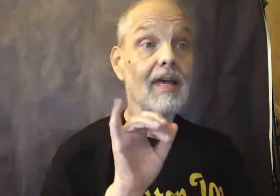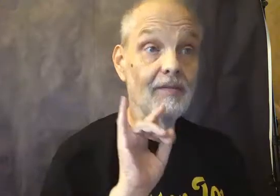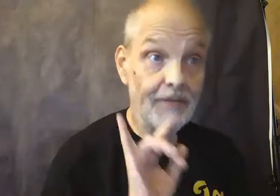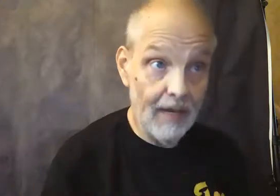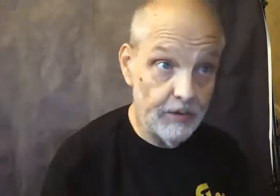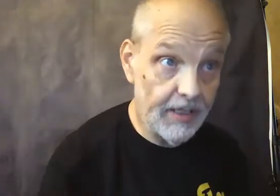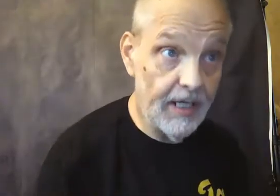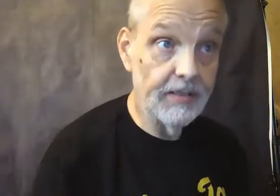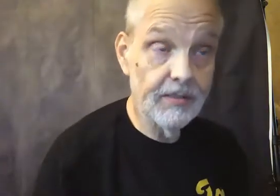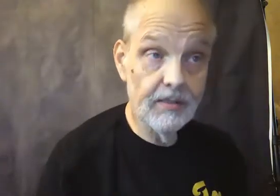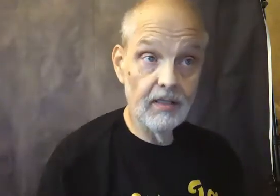If that was the case,